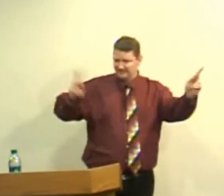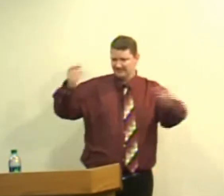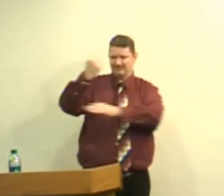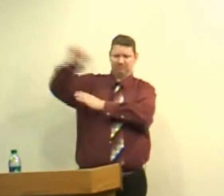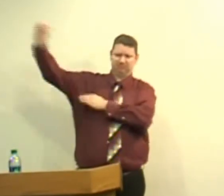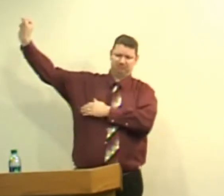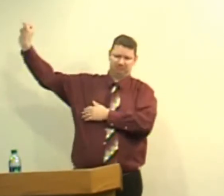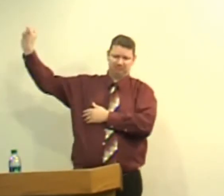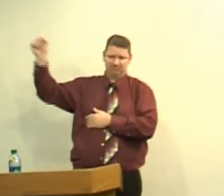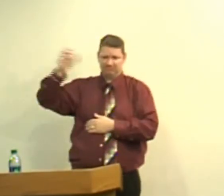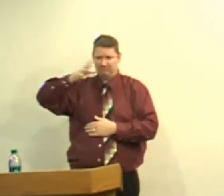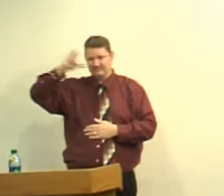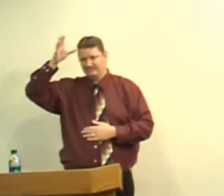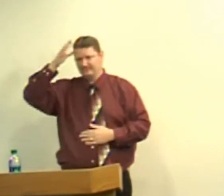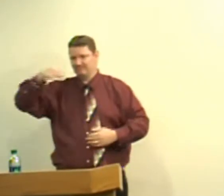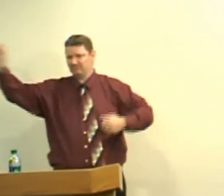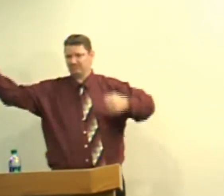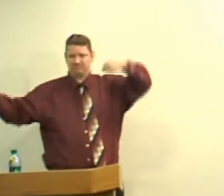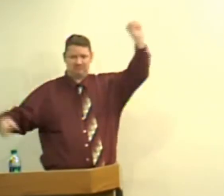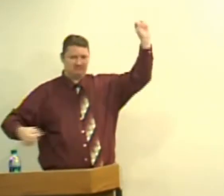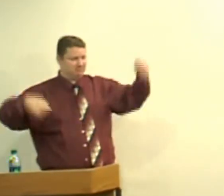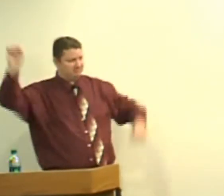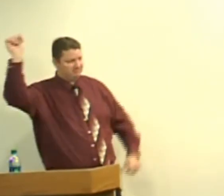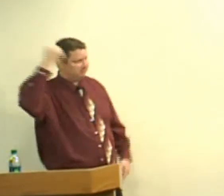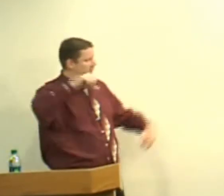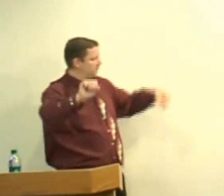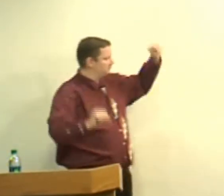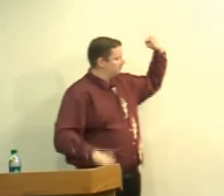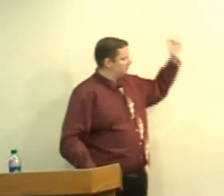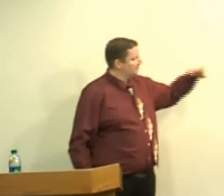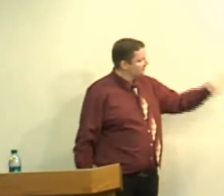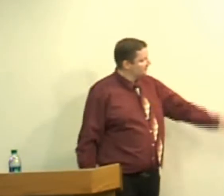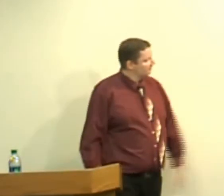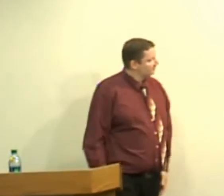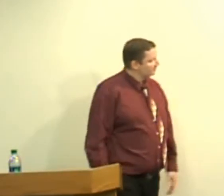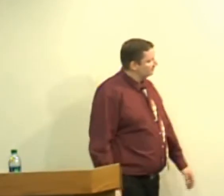people by their attitudes. Children who are disobedient to their parents.